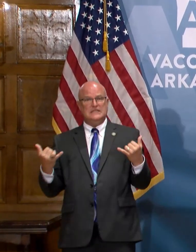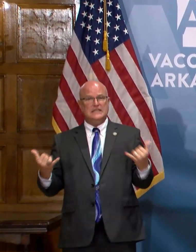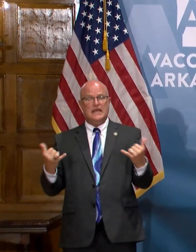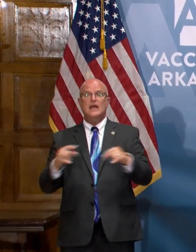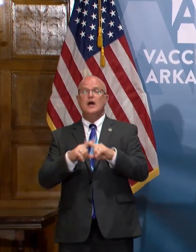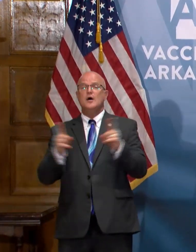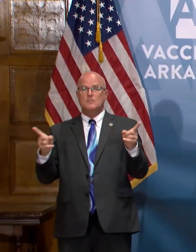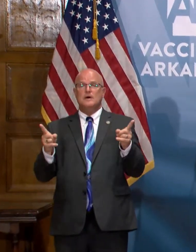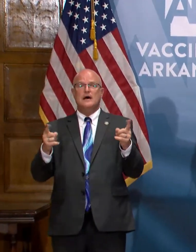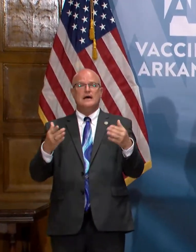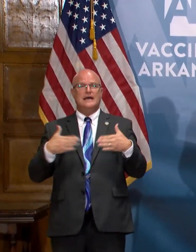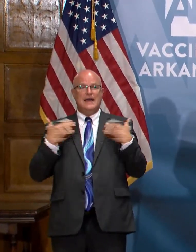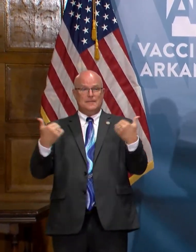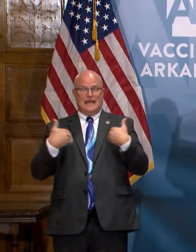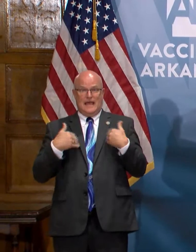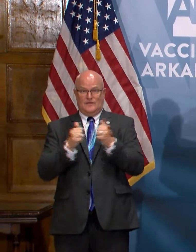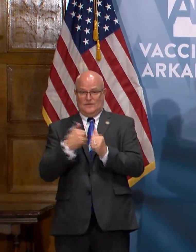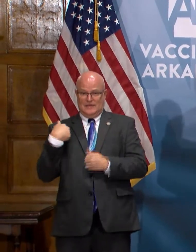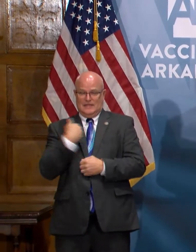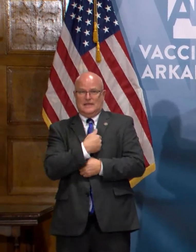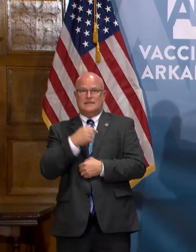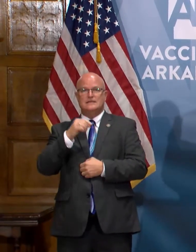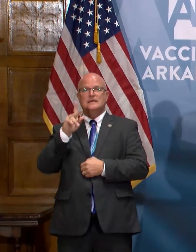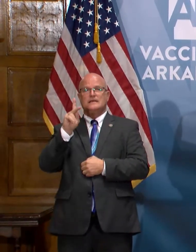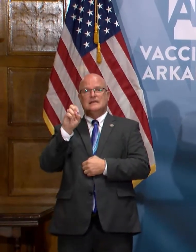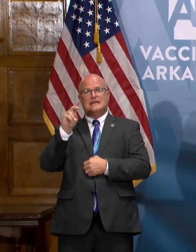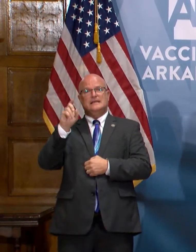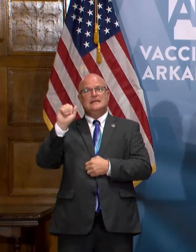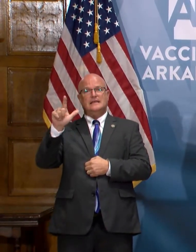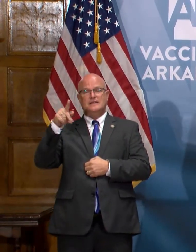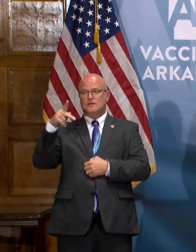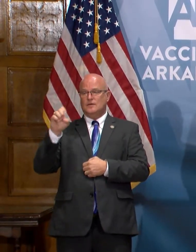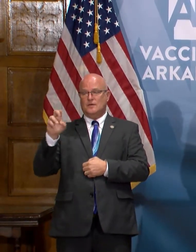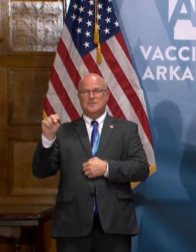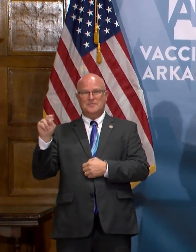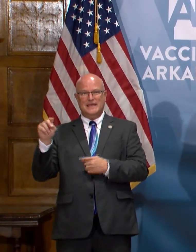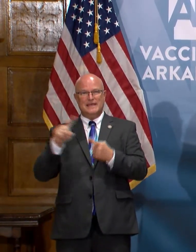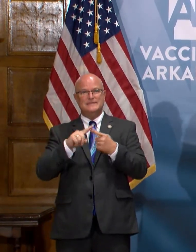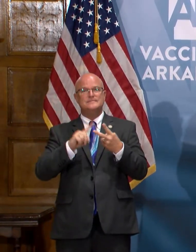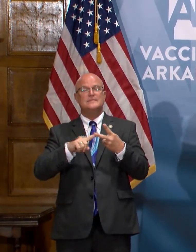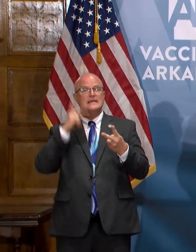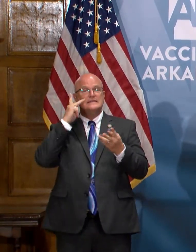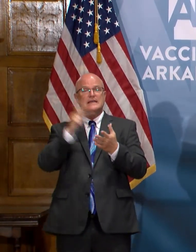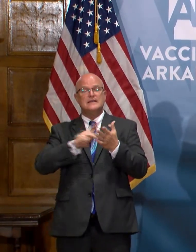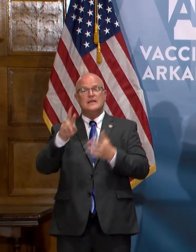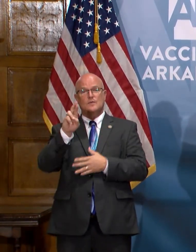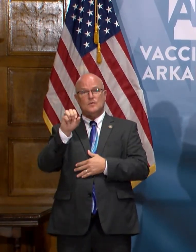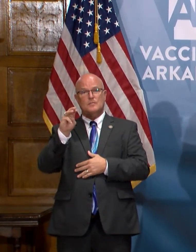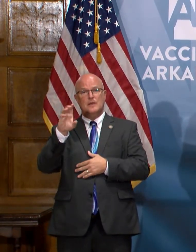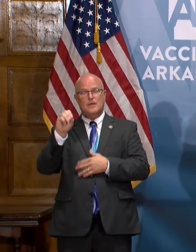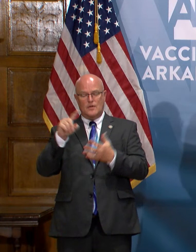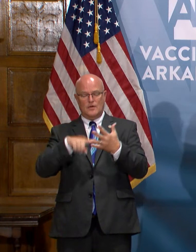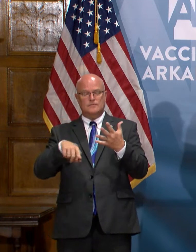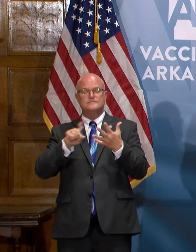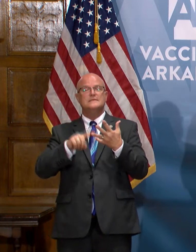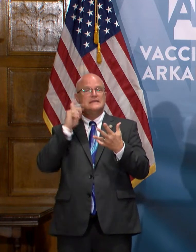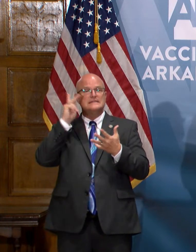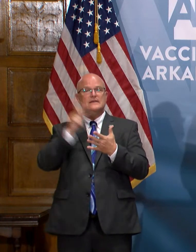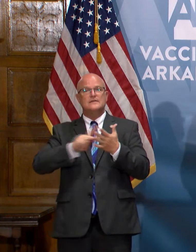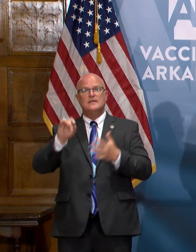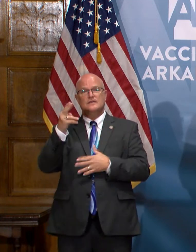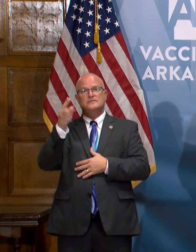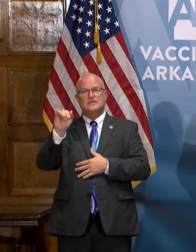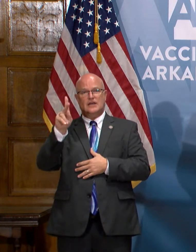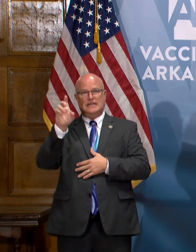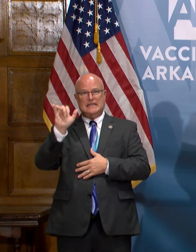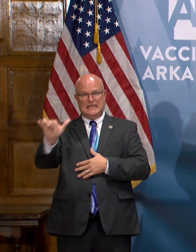I'm pleased to be joined by General Kendall Penn, as well as Secretary Romero and Secretary Johnny Key of